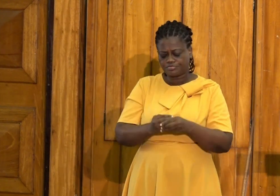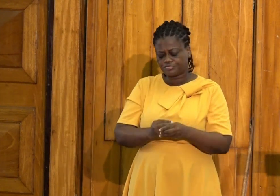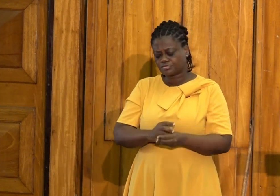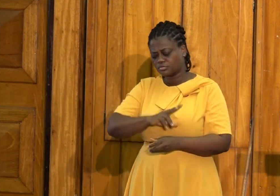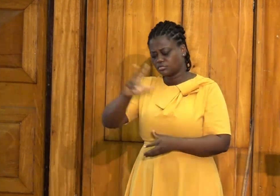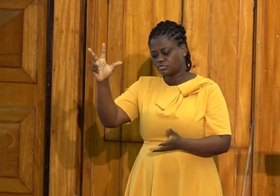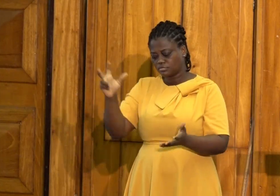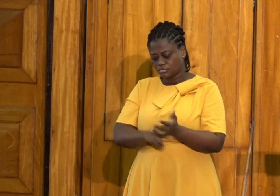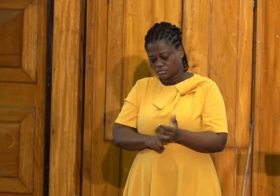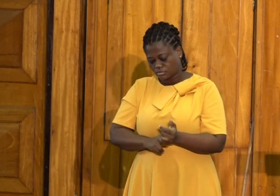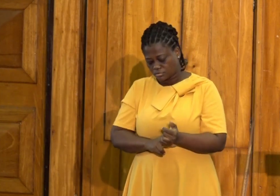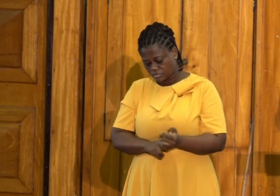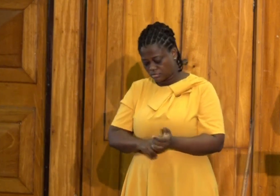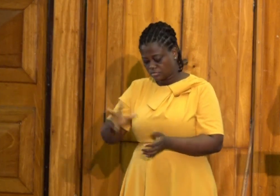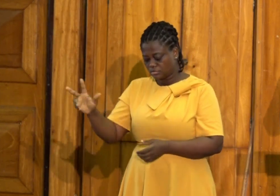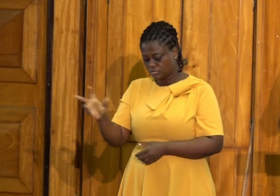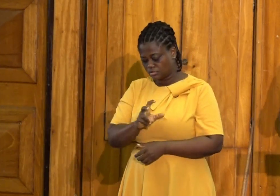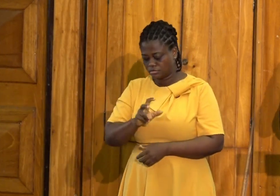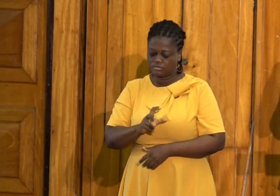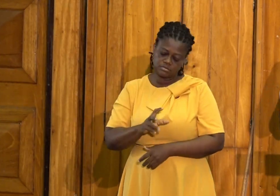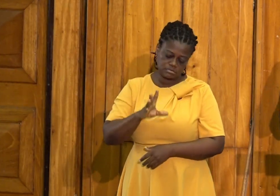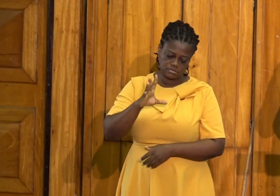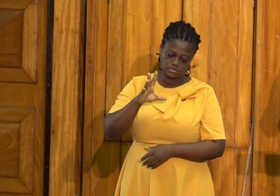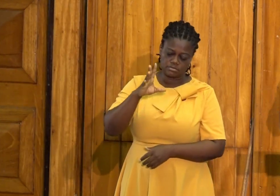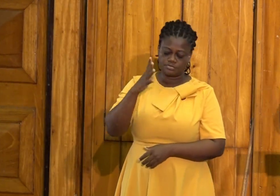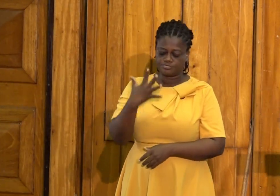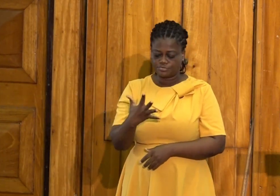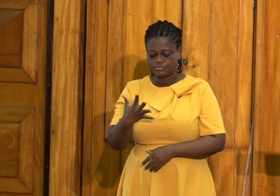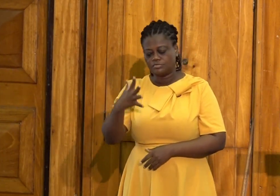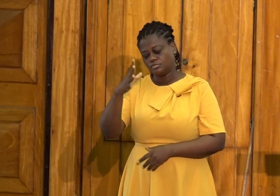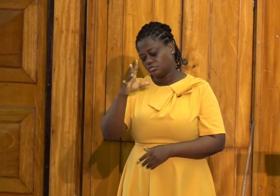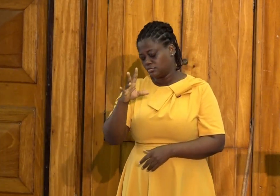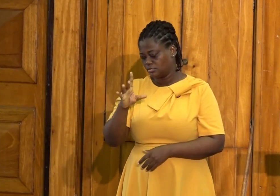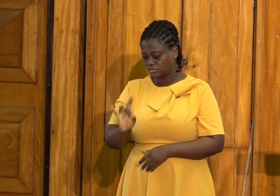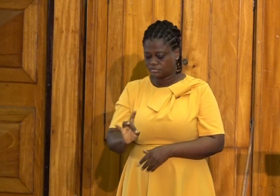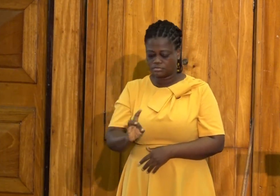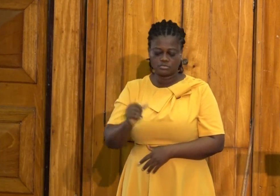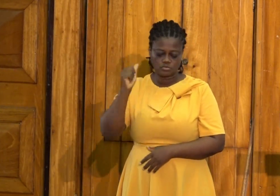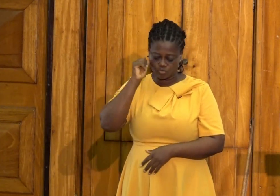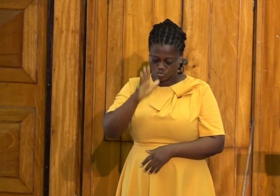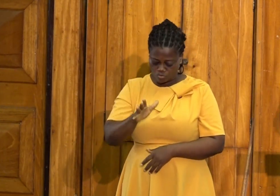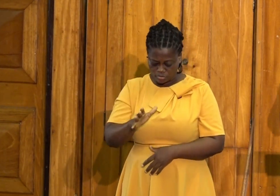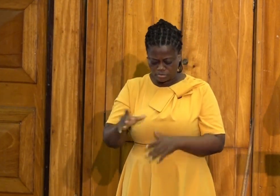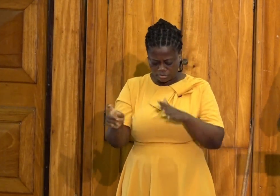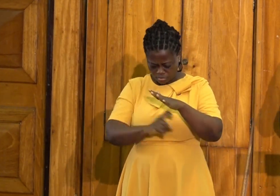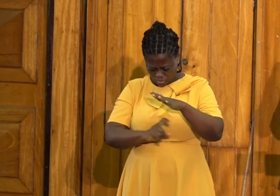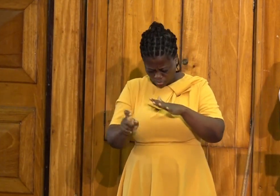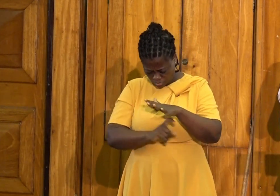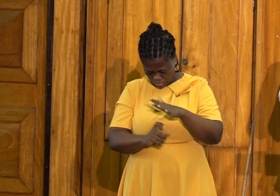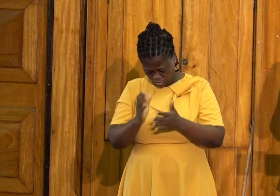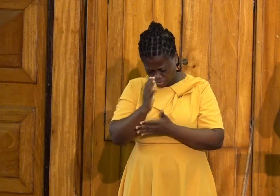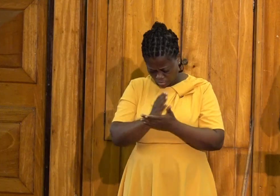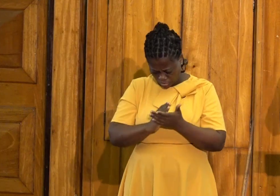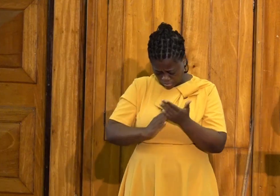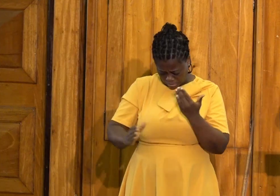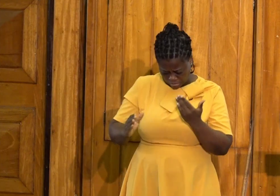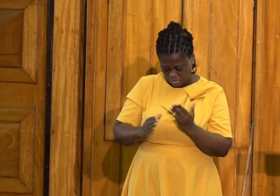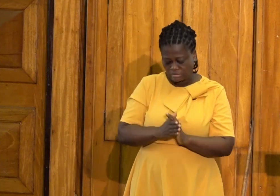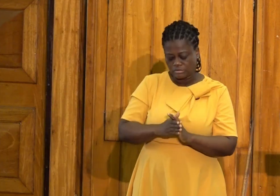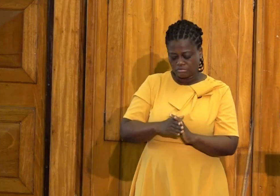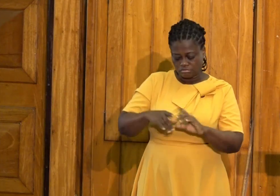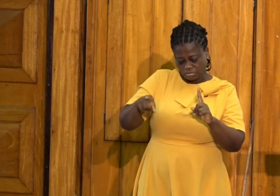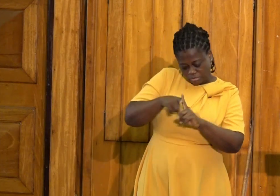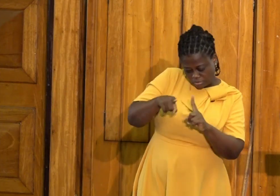3,358 women were screened. Of these, 231 screened VIAC positive, 8 had suspicious for